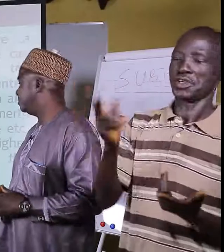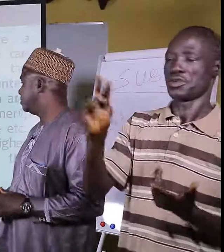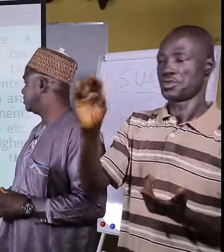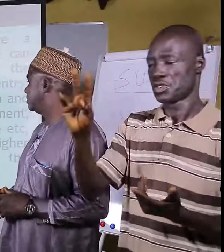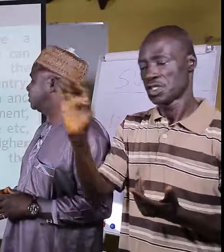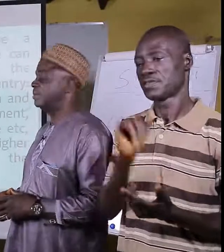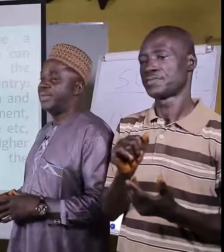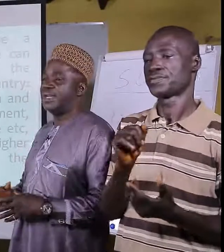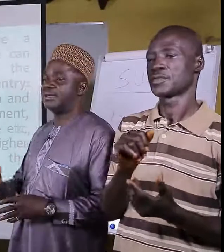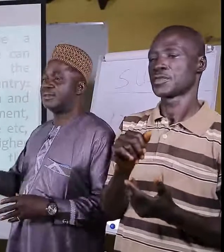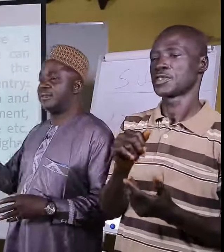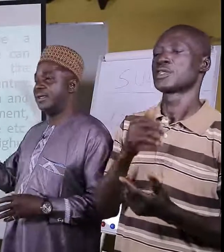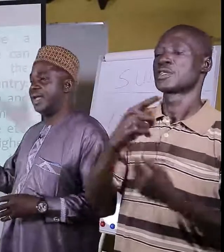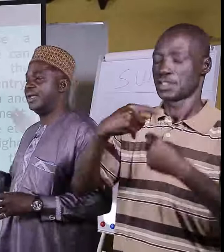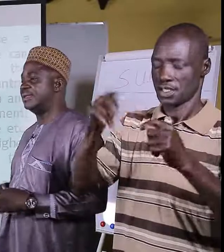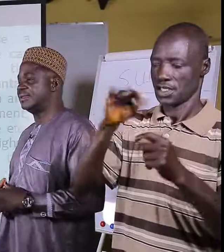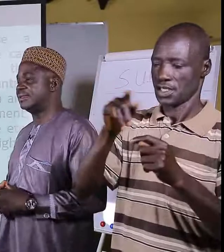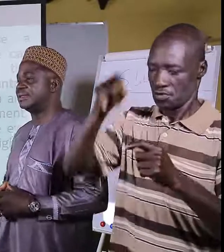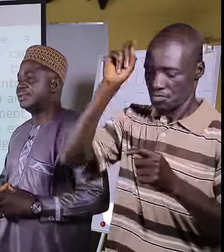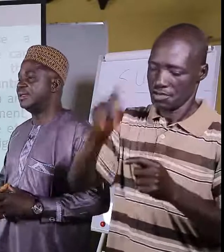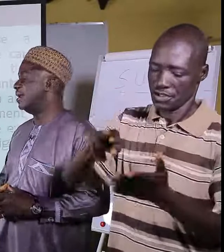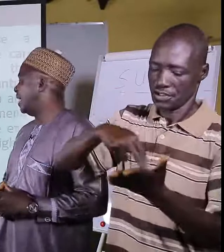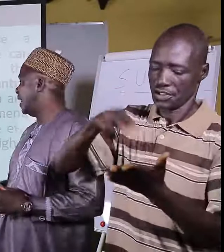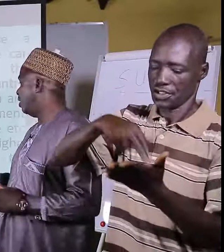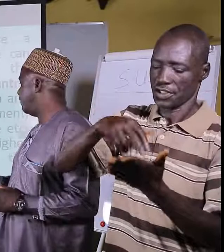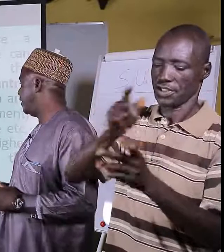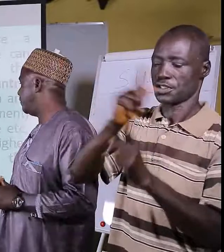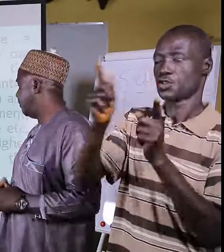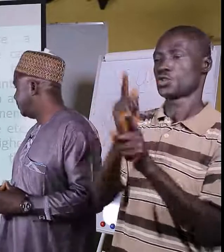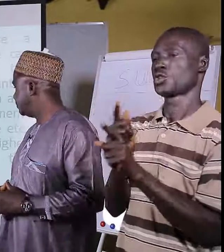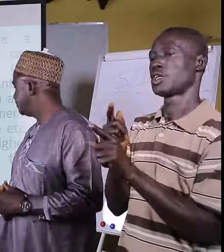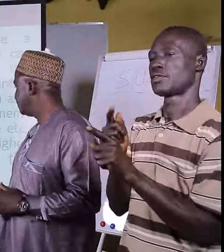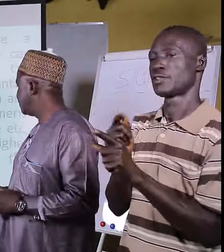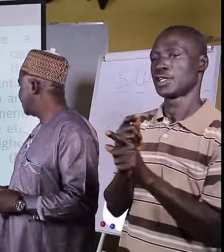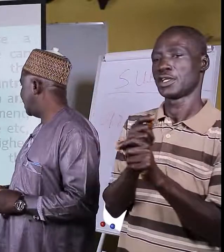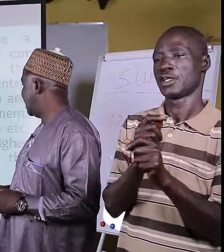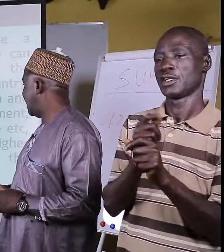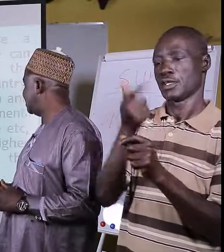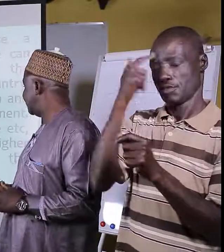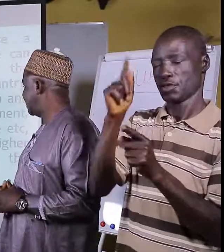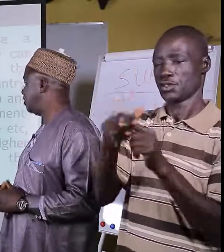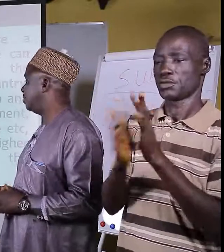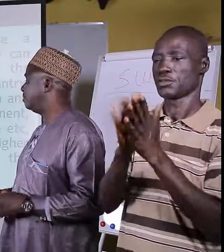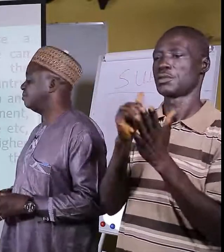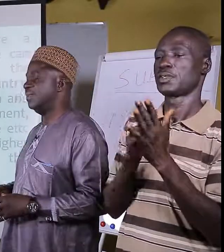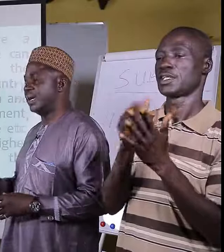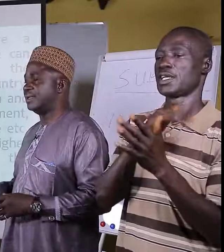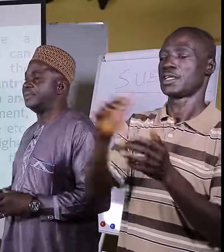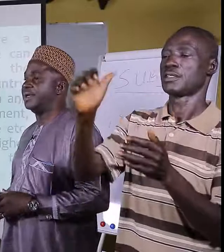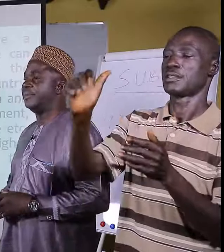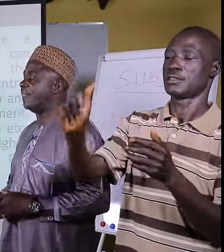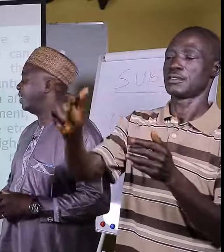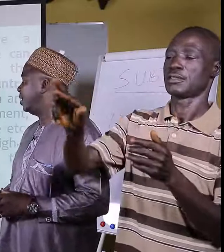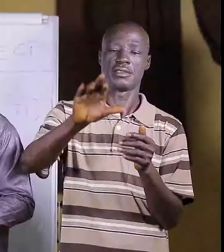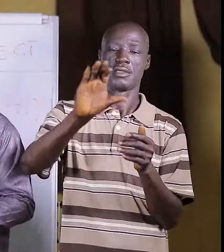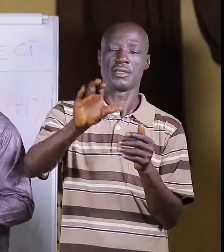Army, please, here is an offer for you. Architecture,